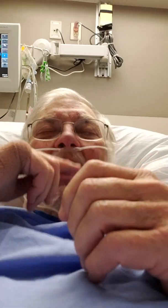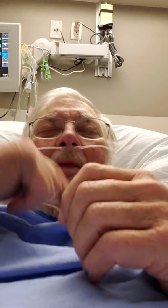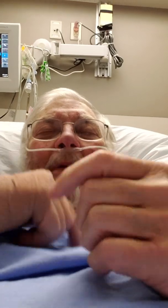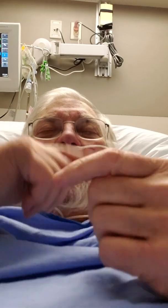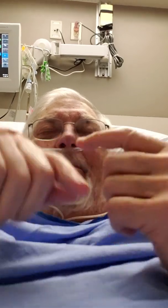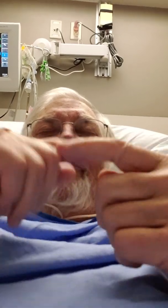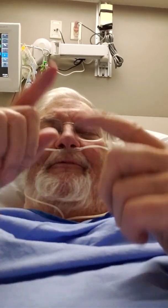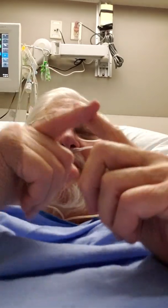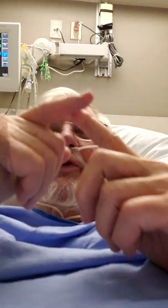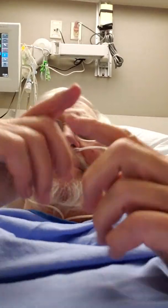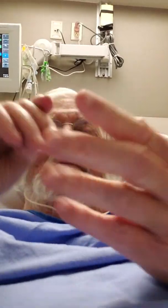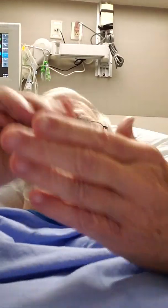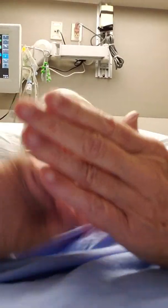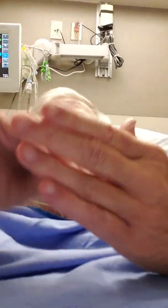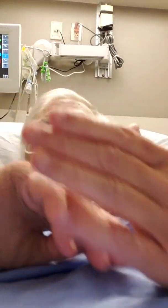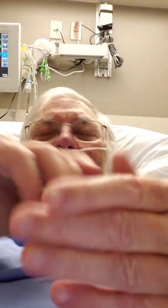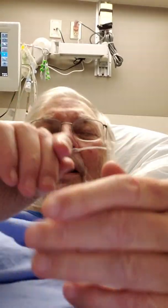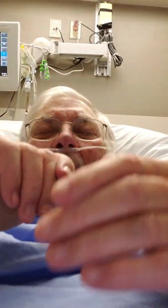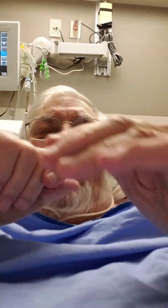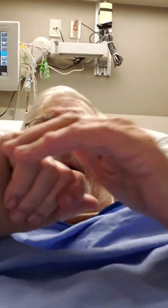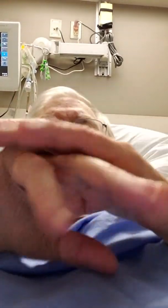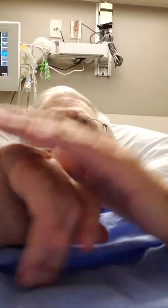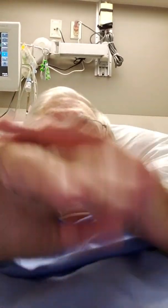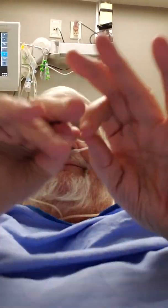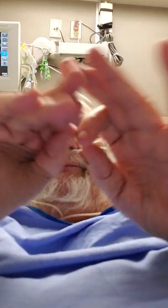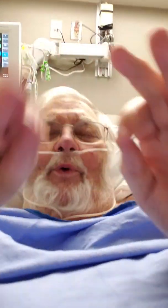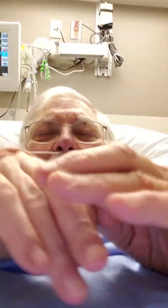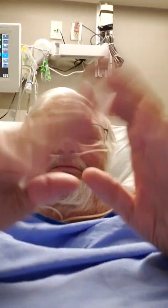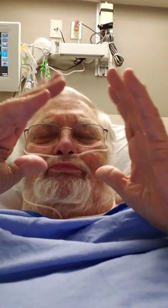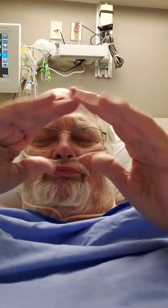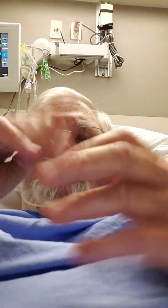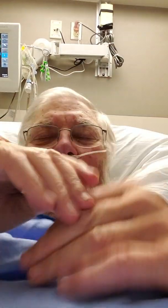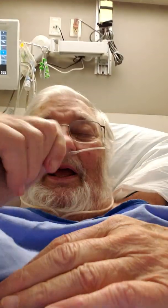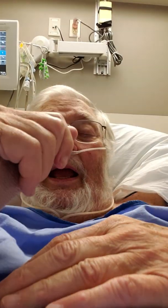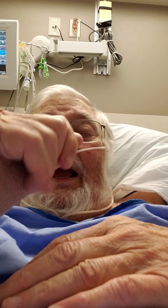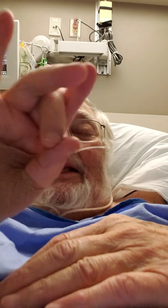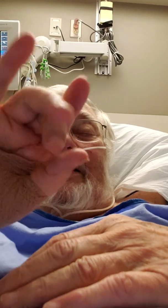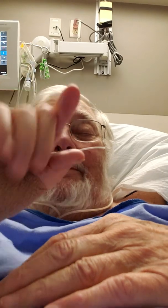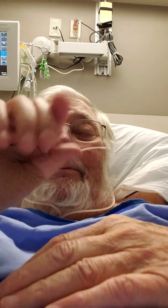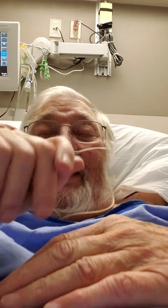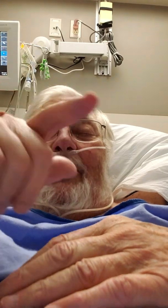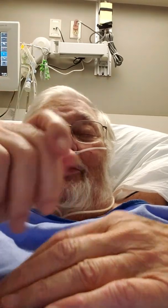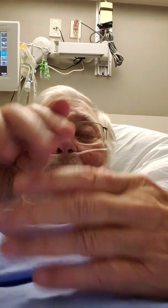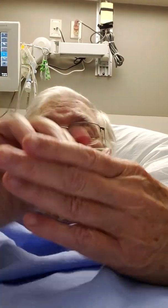Telling me if at first I missed for him. It didn't pay.